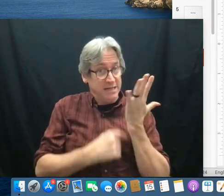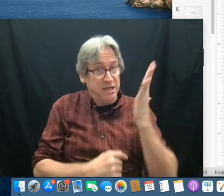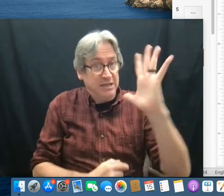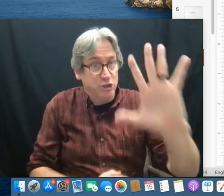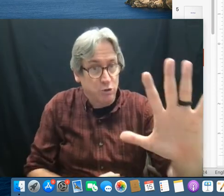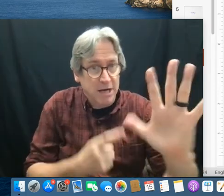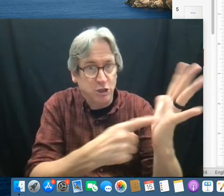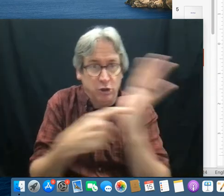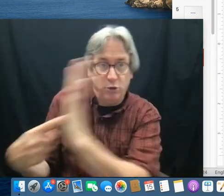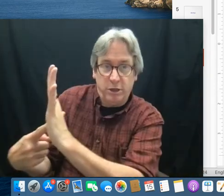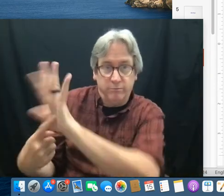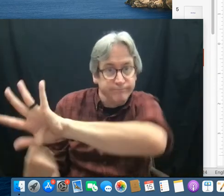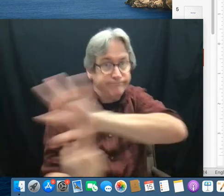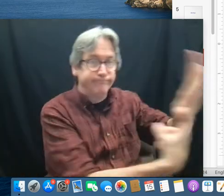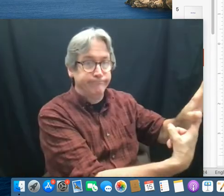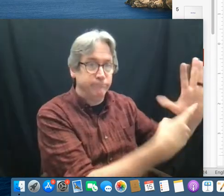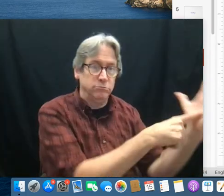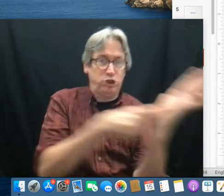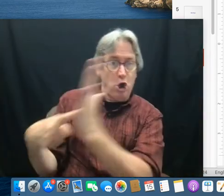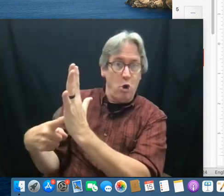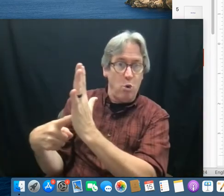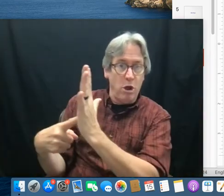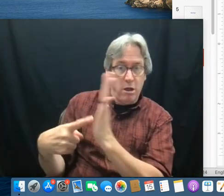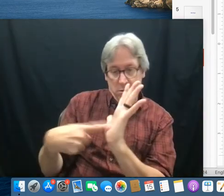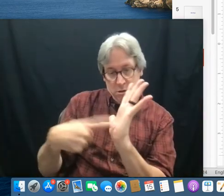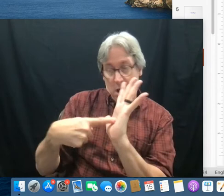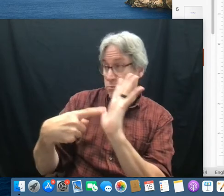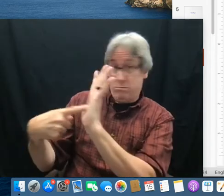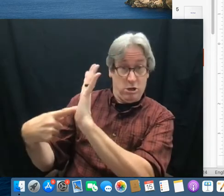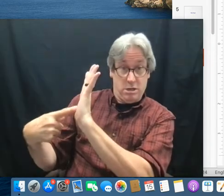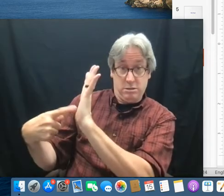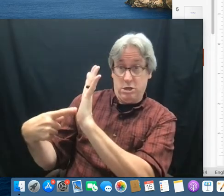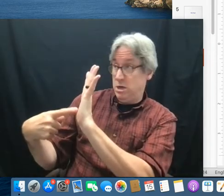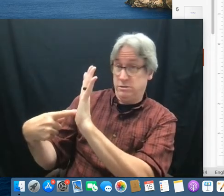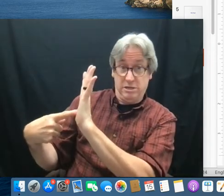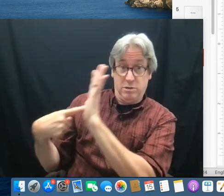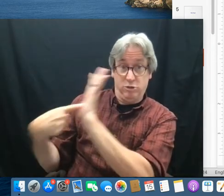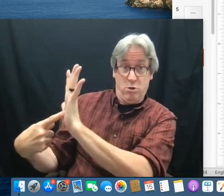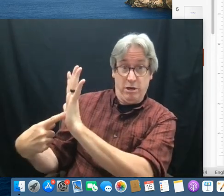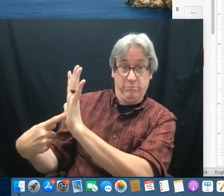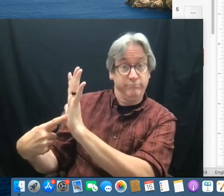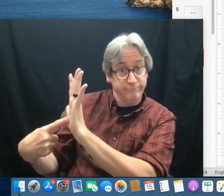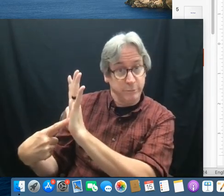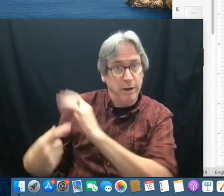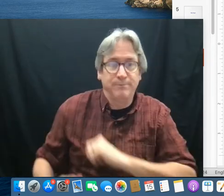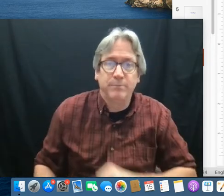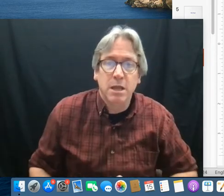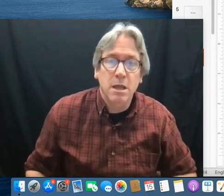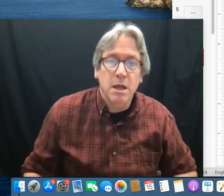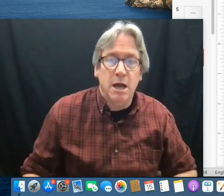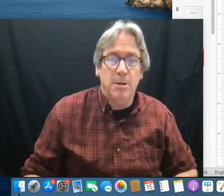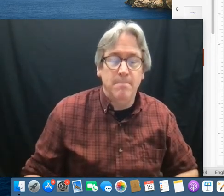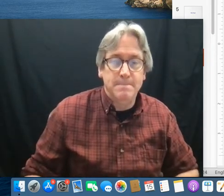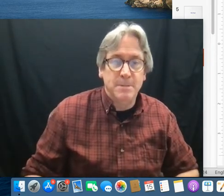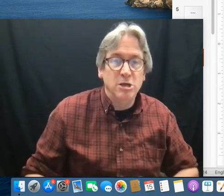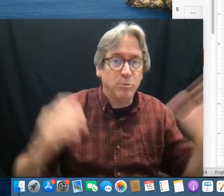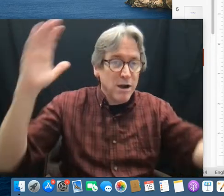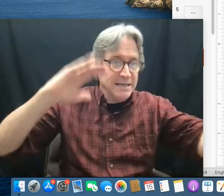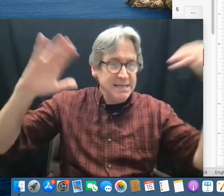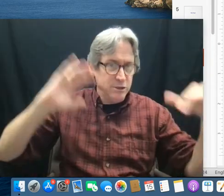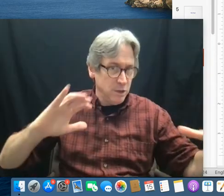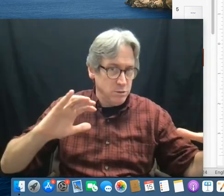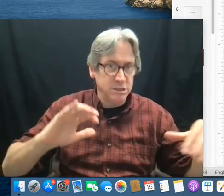this. So it's directional. You can show, look at this. That's what I'm showing you. All right.